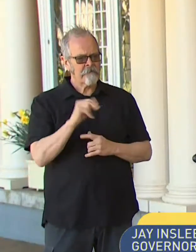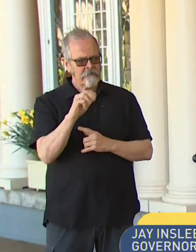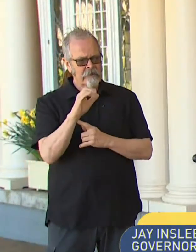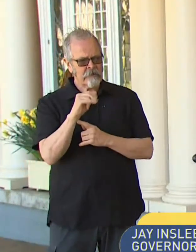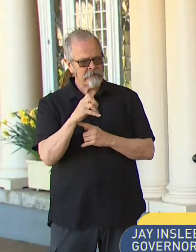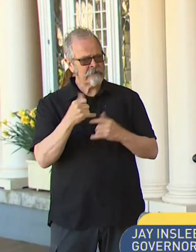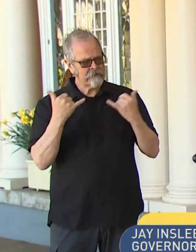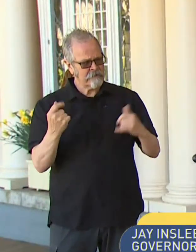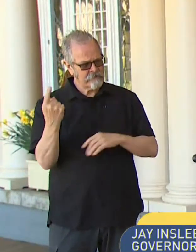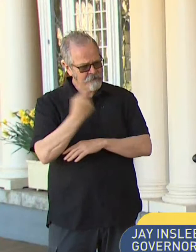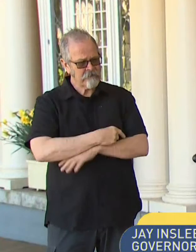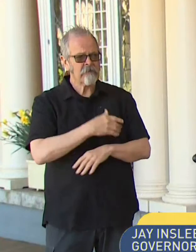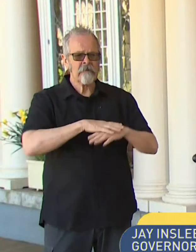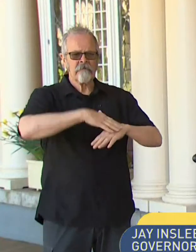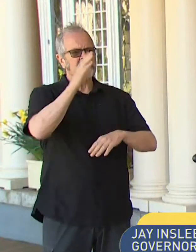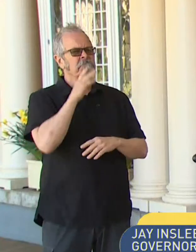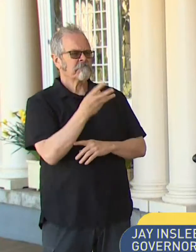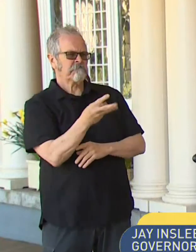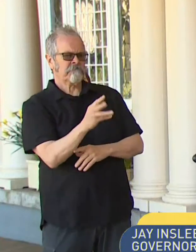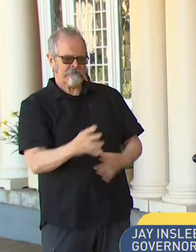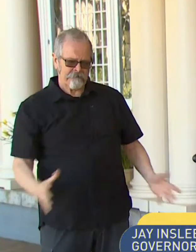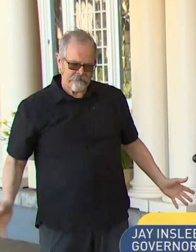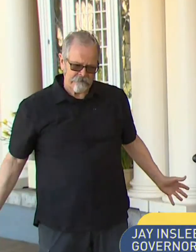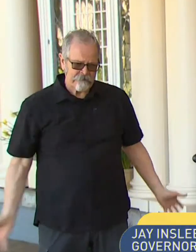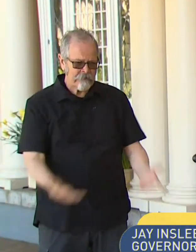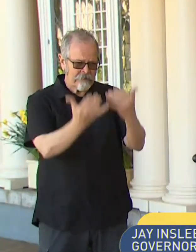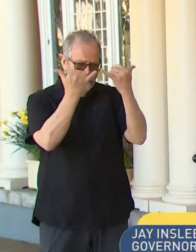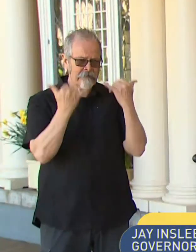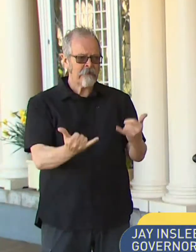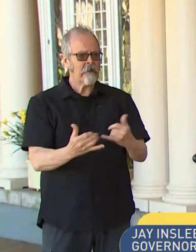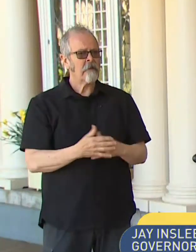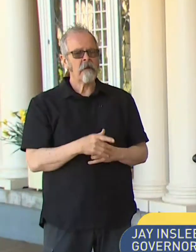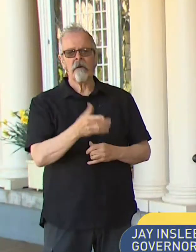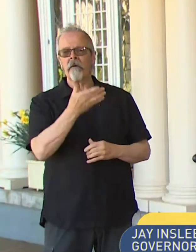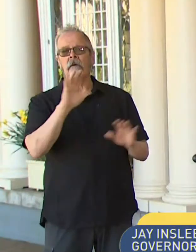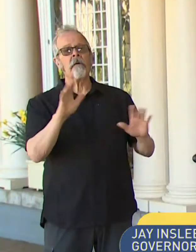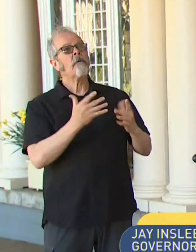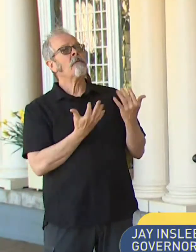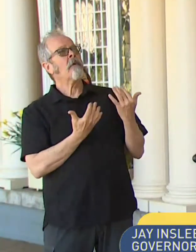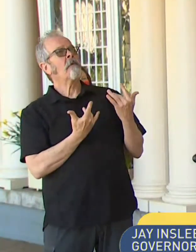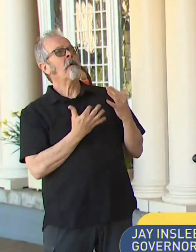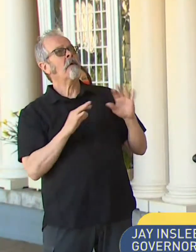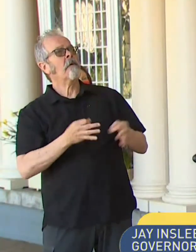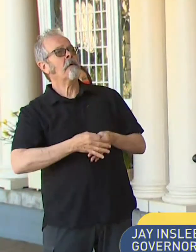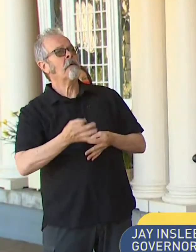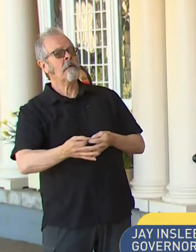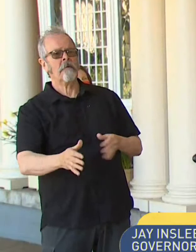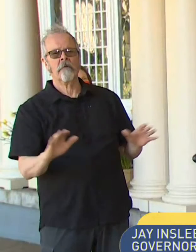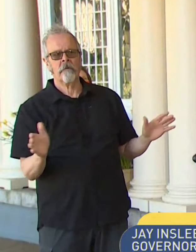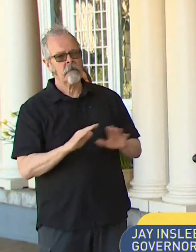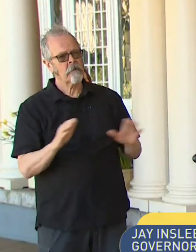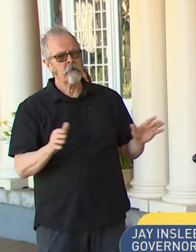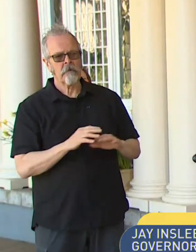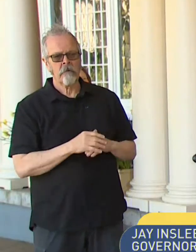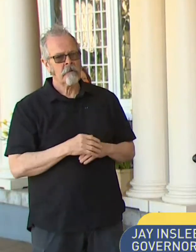of 16. But while you're waiting for your vaccination, and unfortunately a lot of us are going to